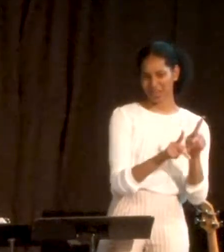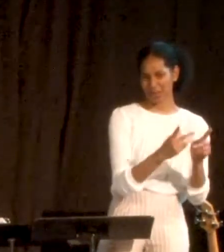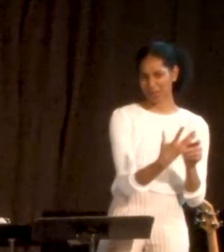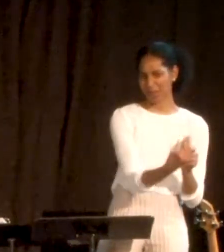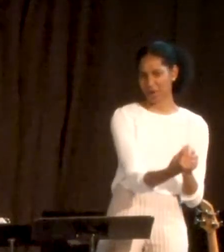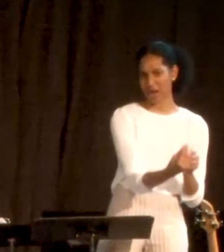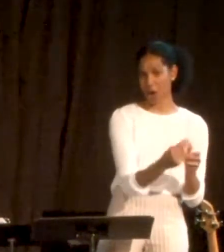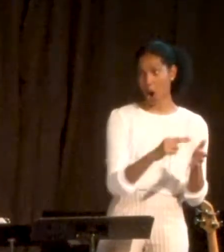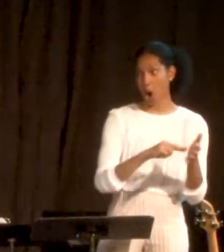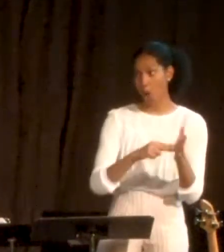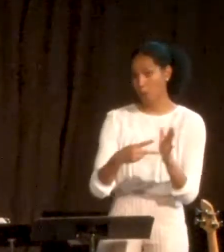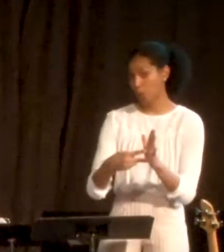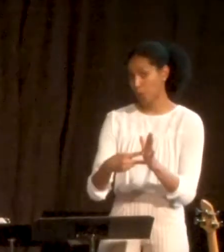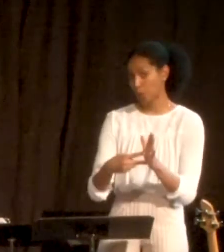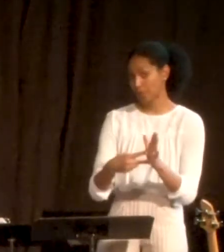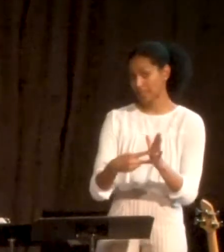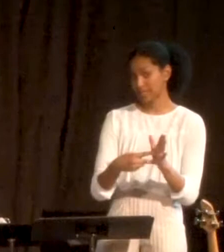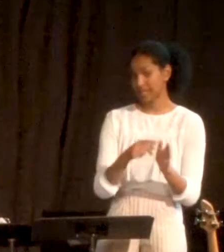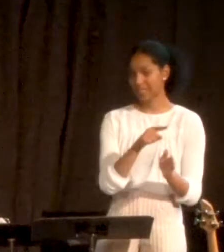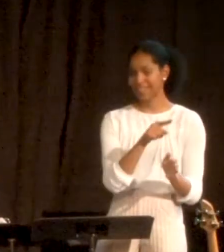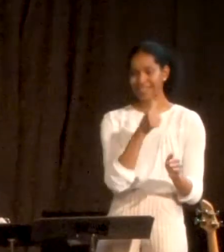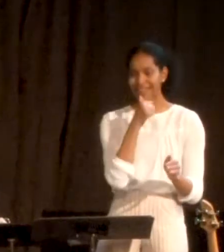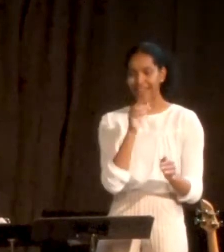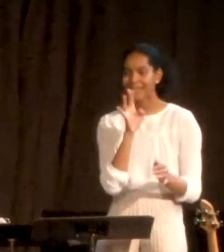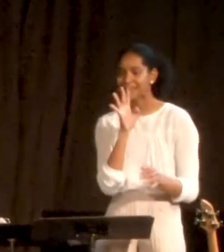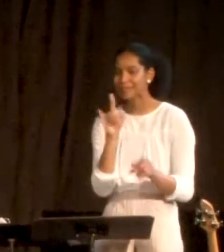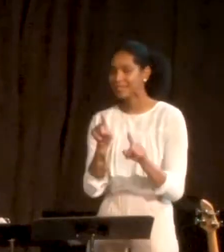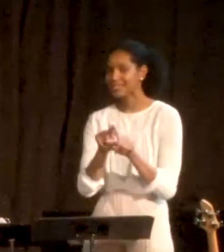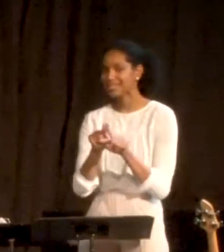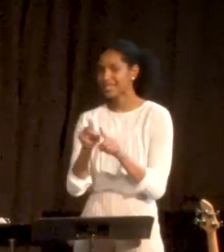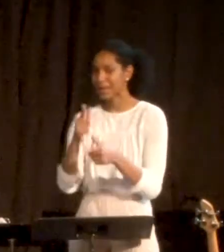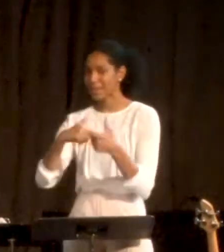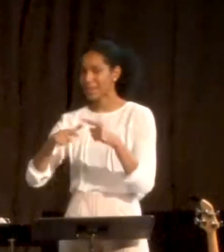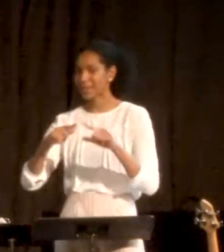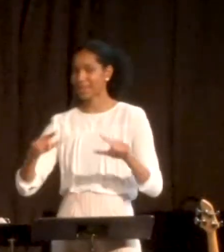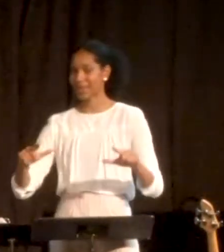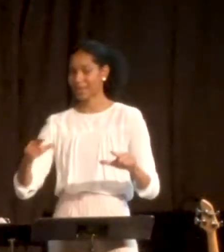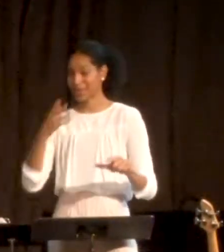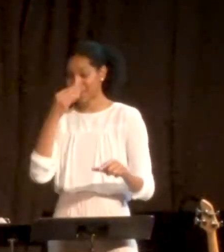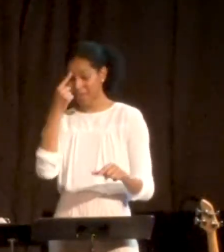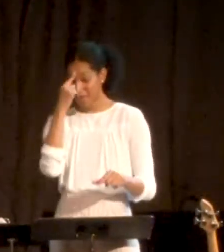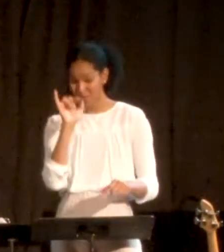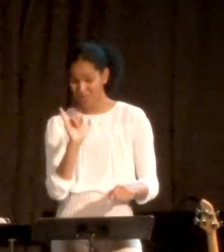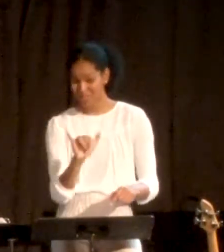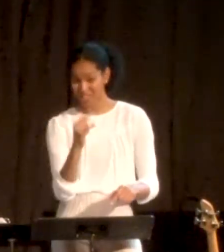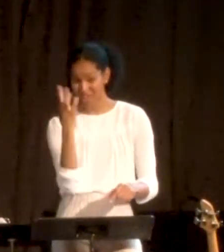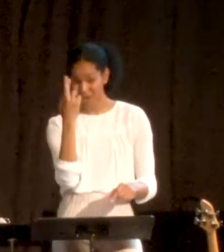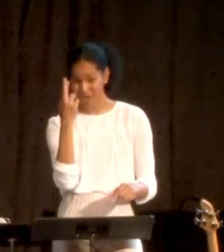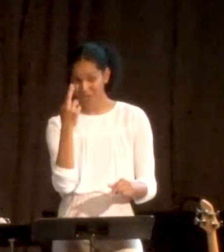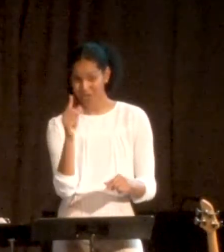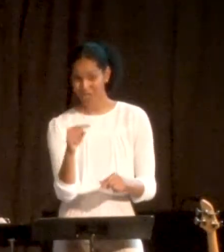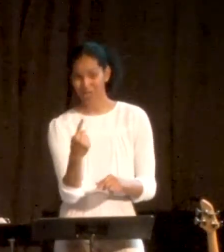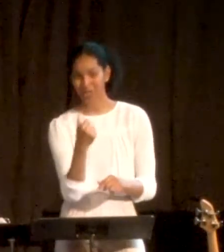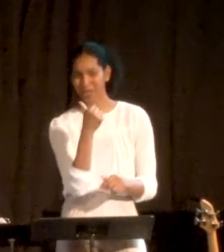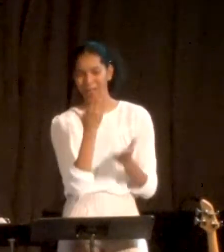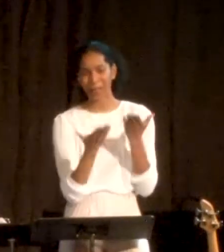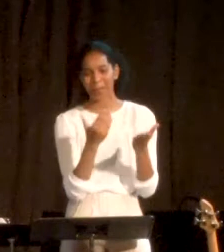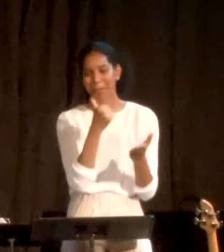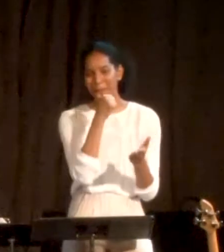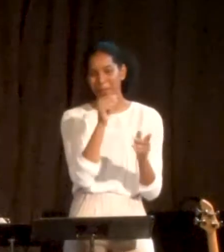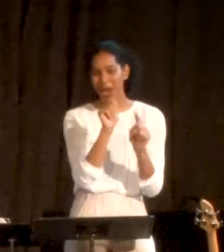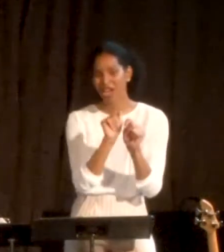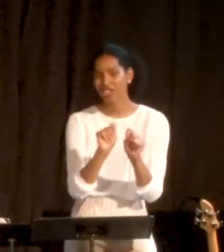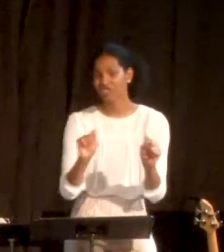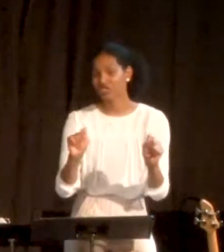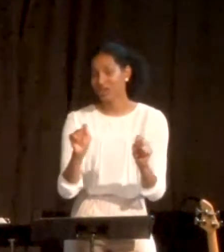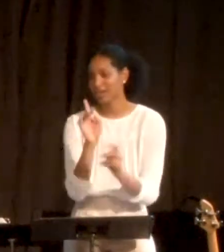I mean, they didn't speak the same language. And if for that reason alone, they likely didn't attend the same Bible